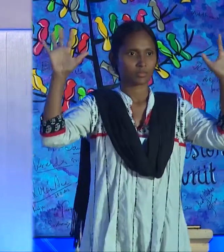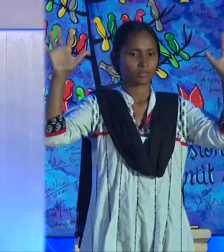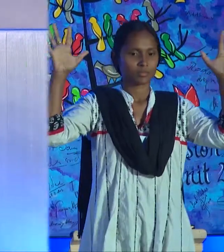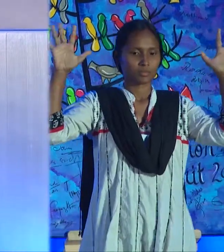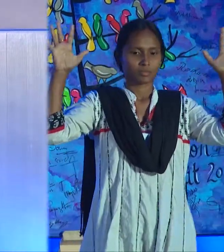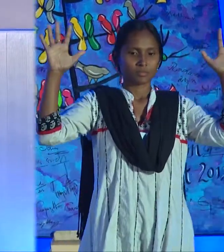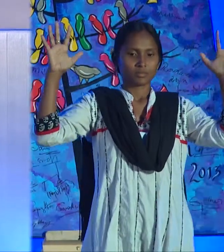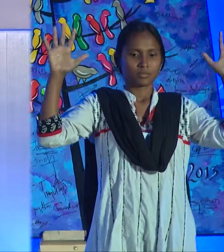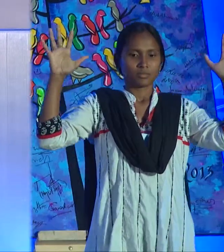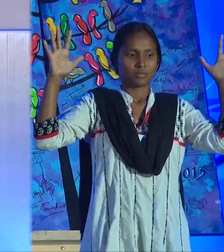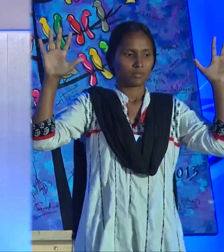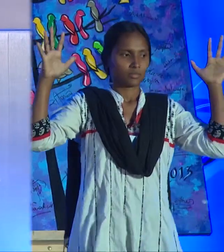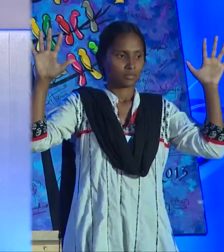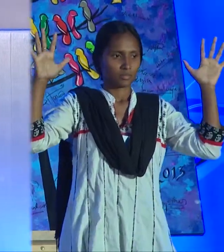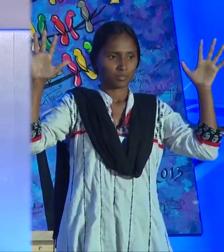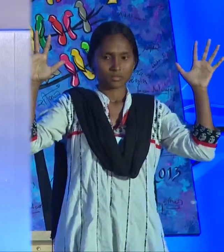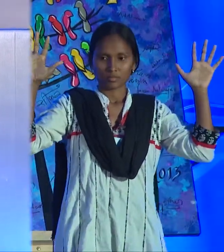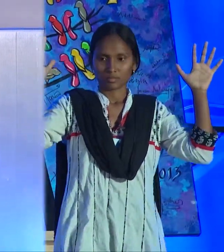That's it.